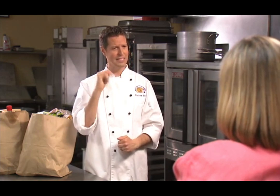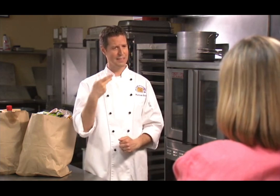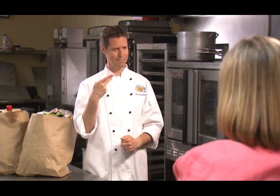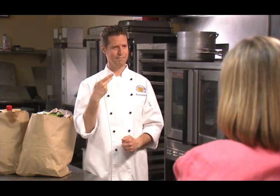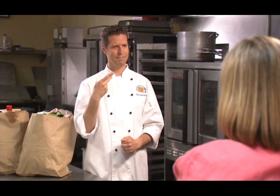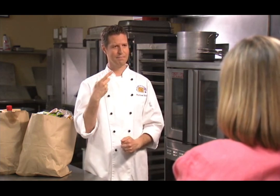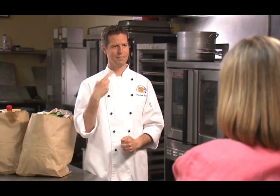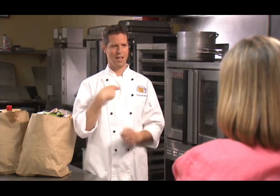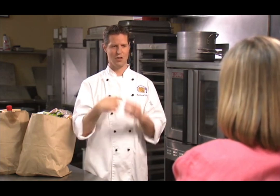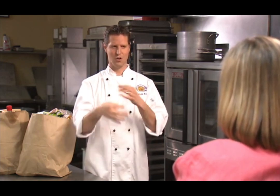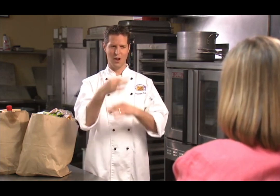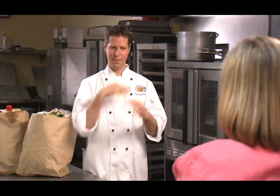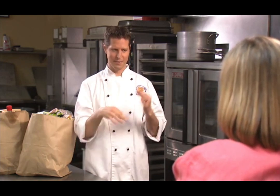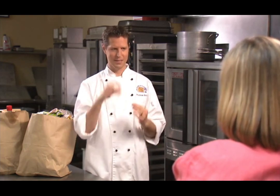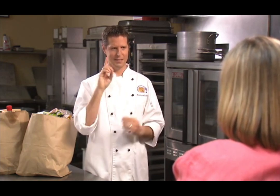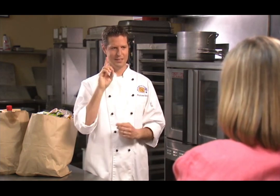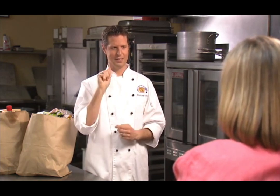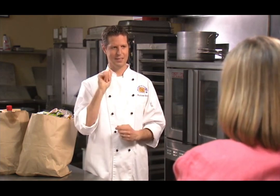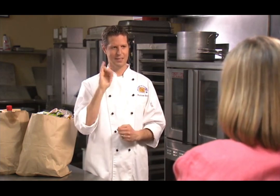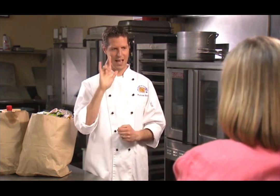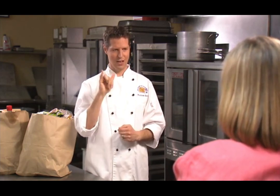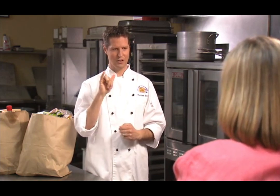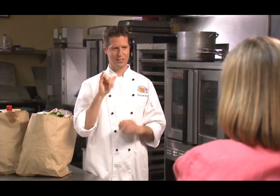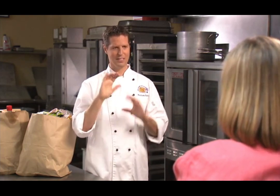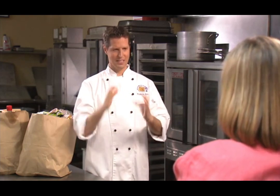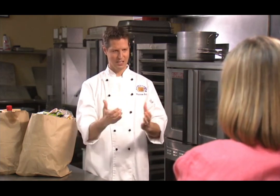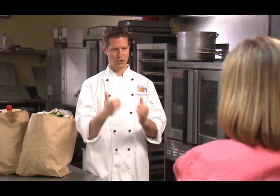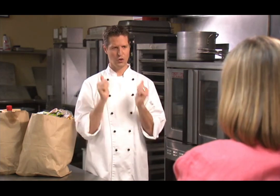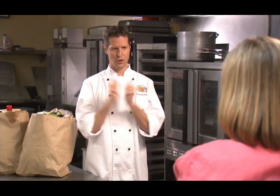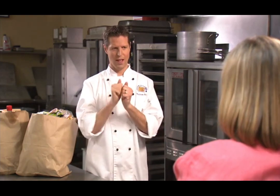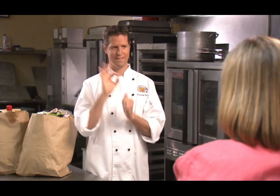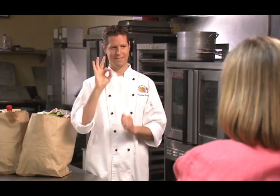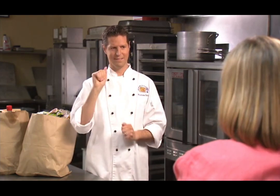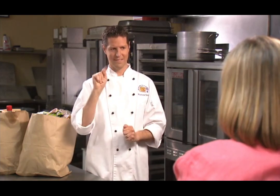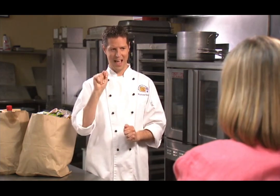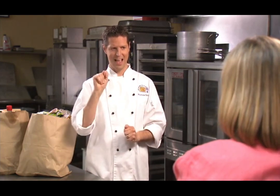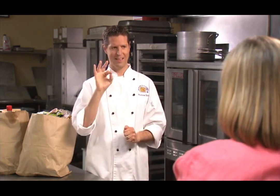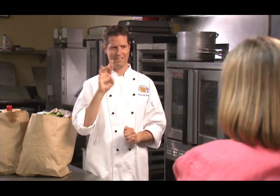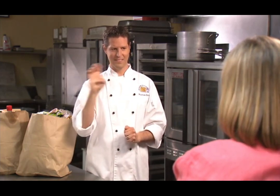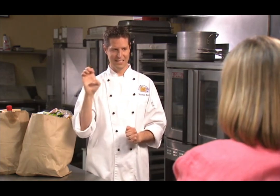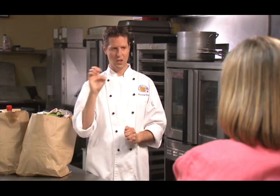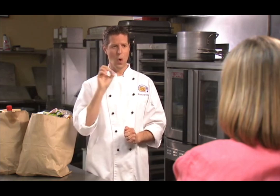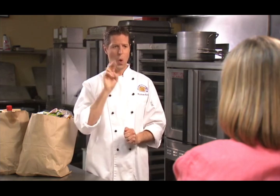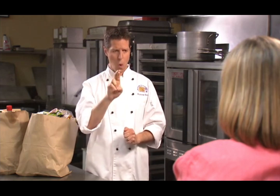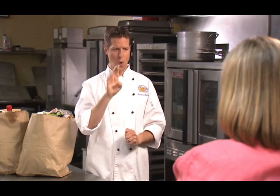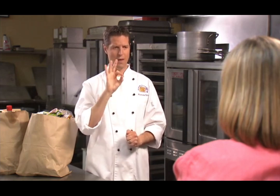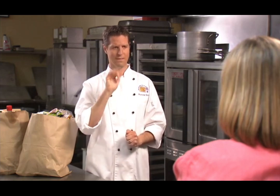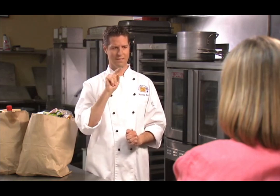Another tip is to replace dairy products with fat-free or low-fat versions.